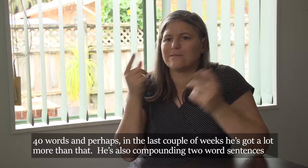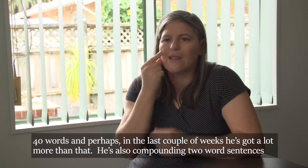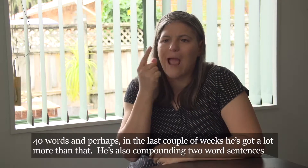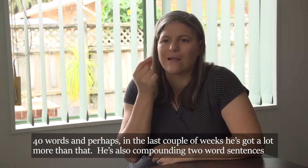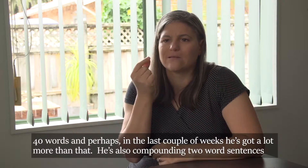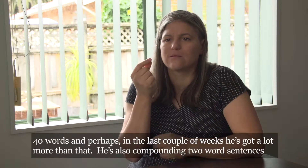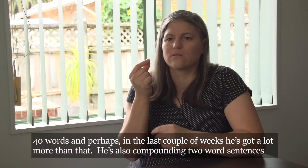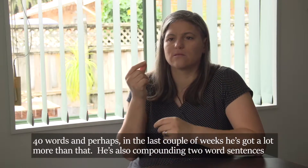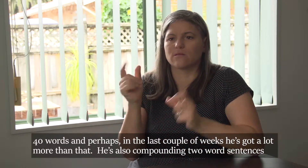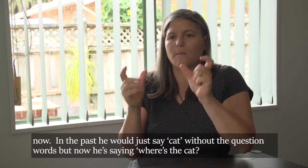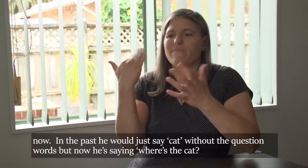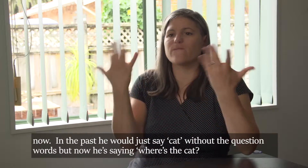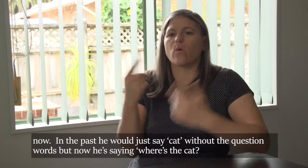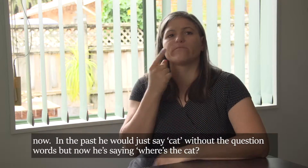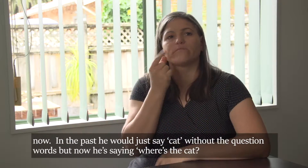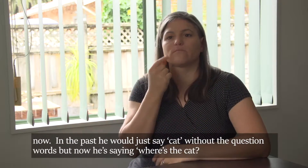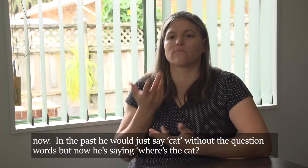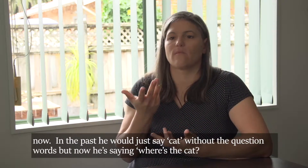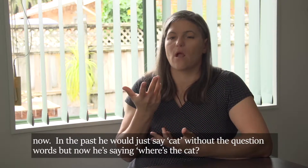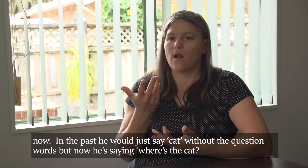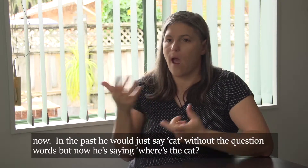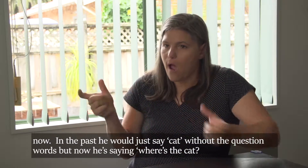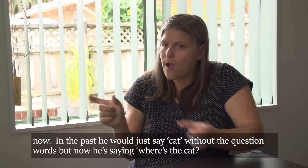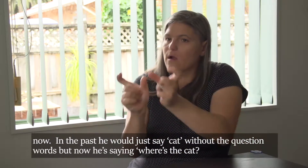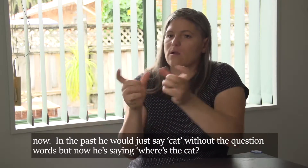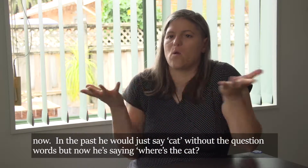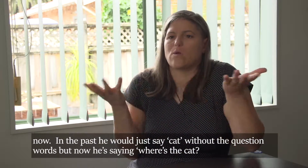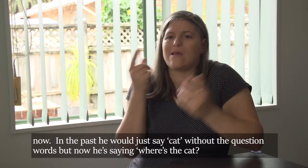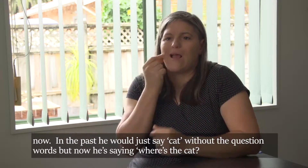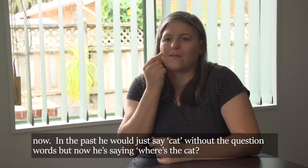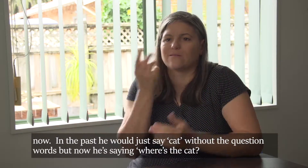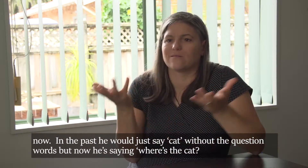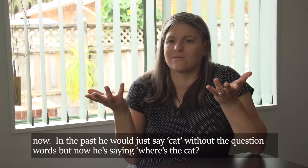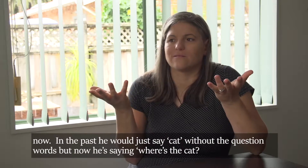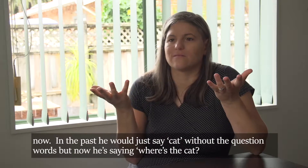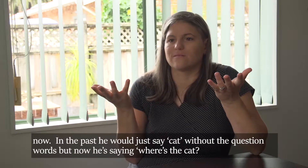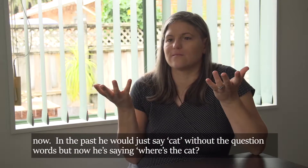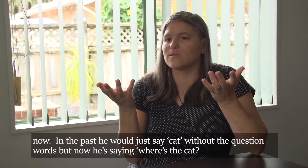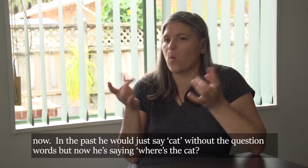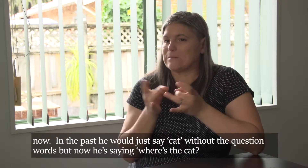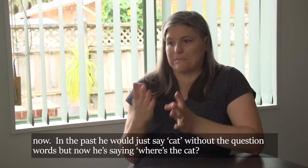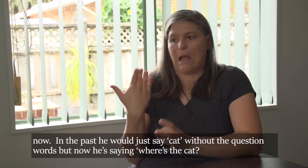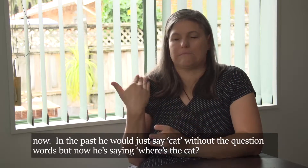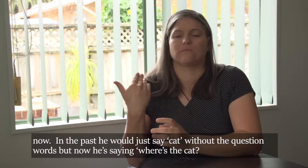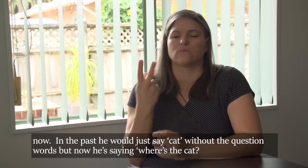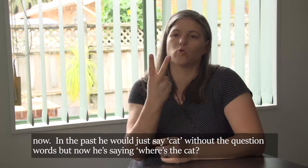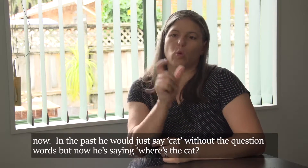compounding 2-word sentence now. In the past he would just say cat without the question words, but now he's saying, where's the